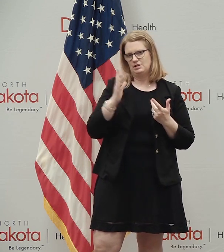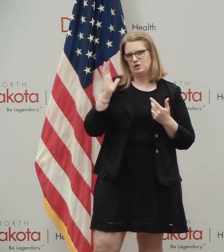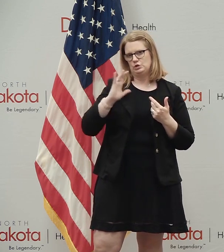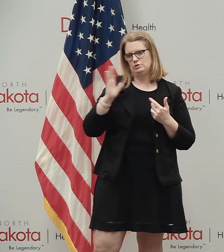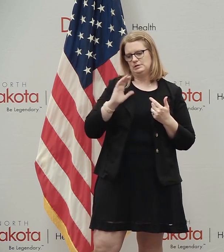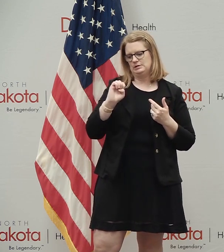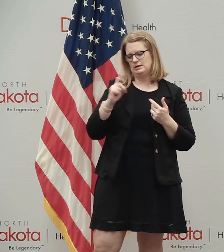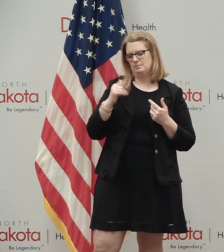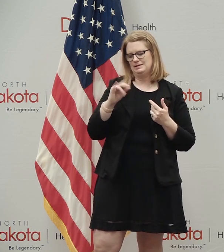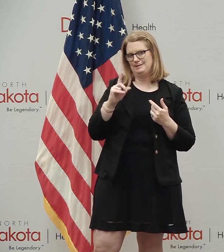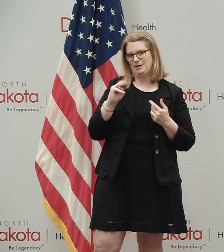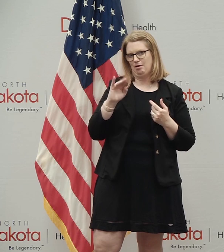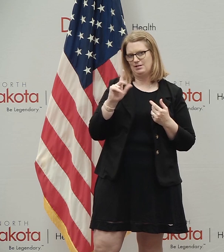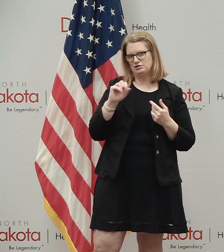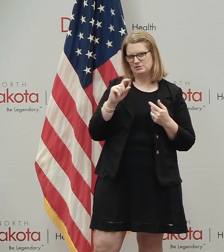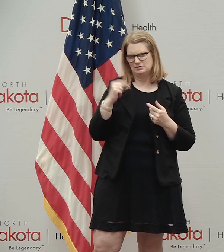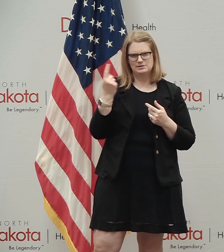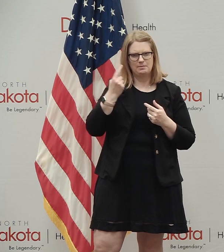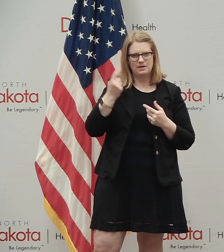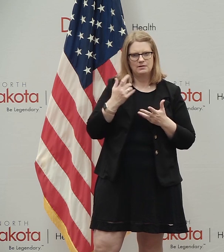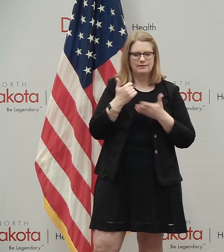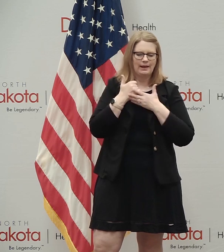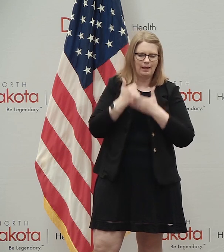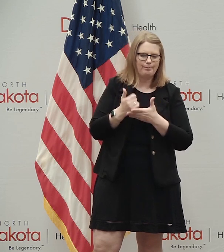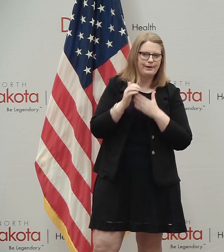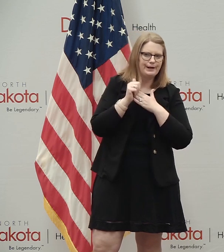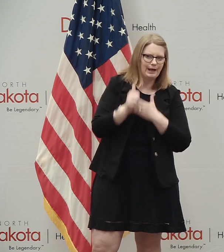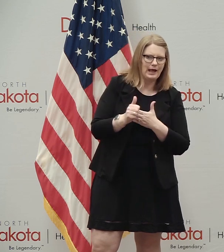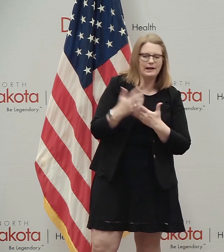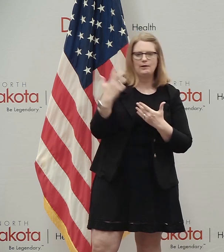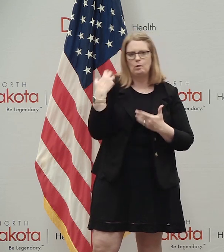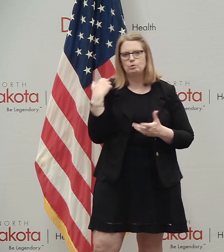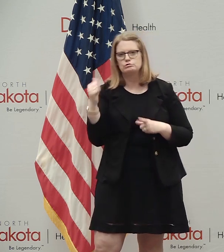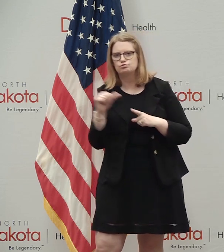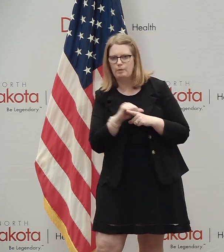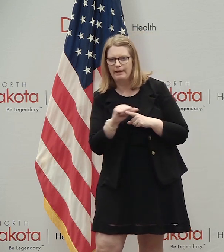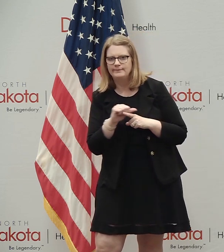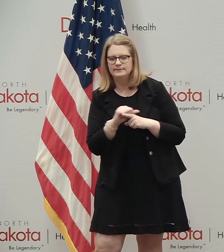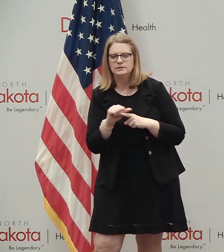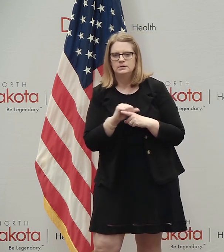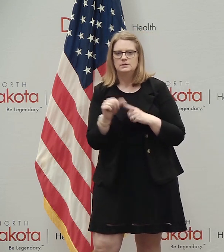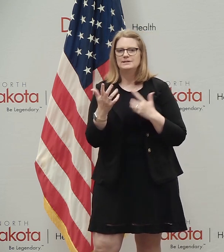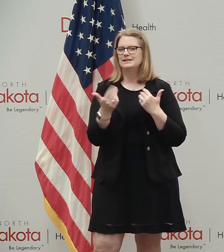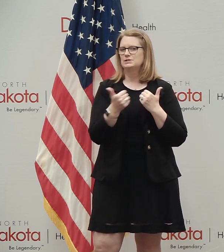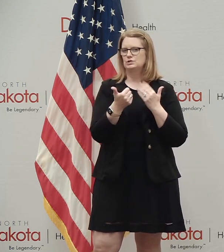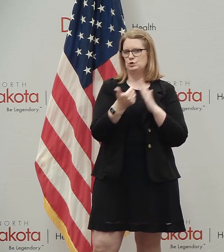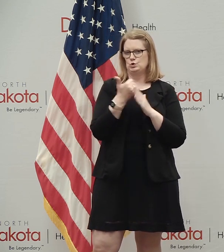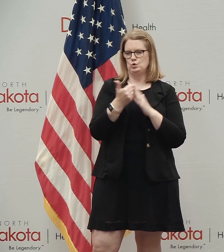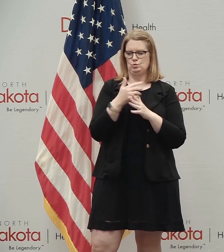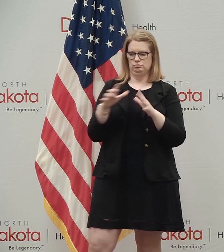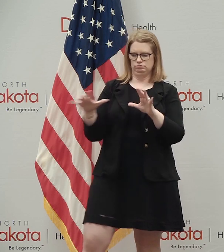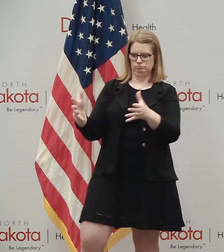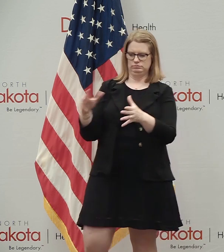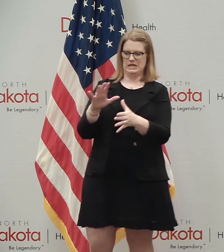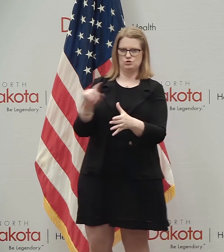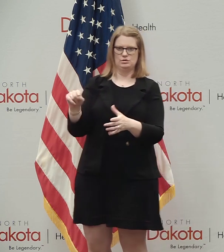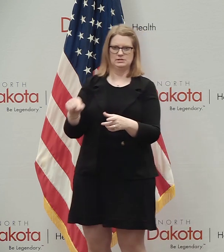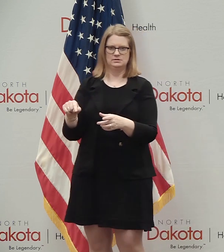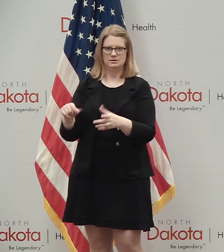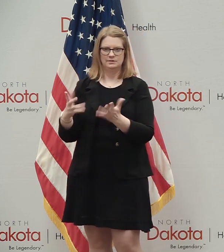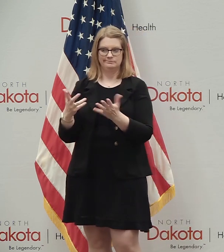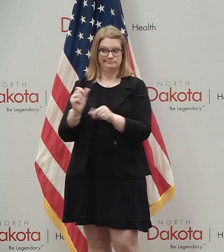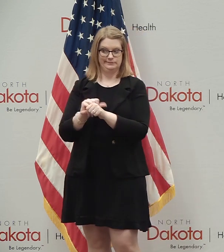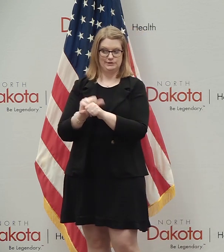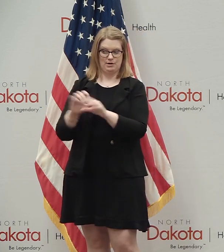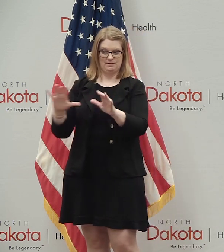an epidemiologist that can help guide and coach and train all of these new contact tracers, because this is a job category